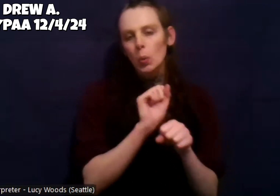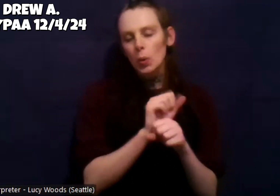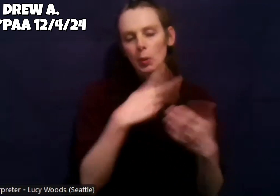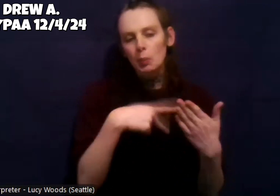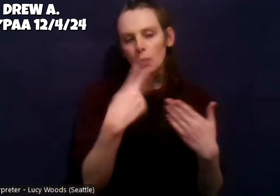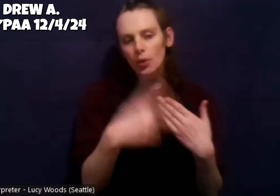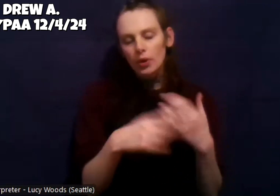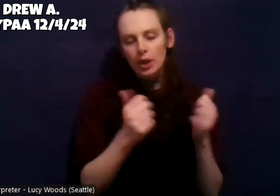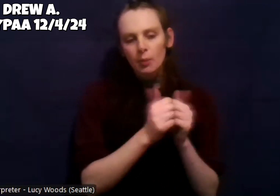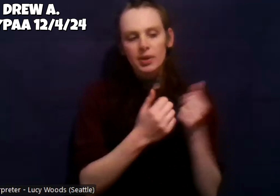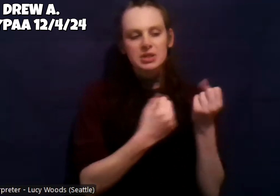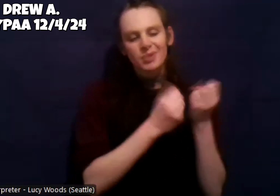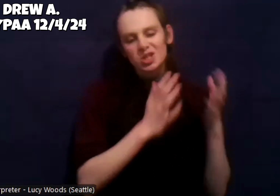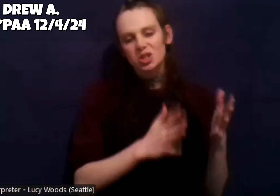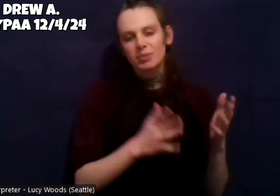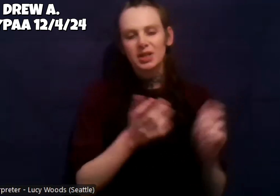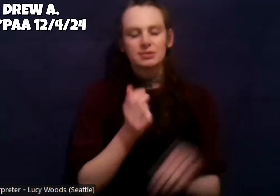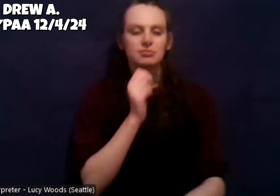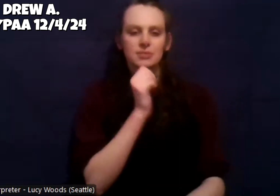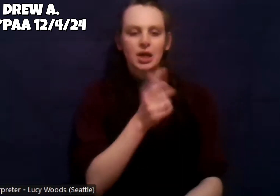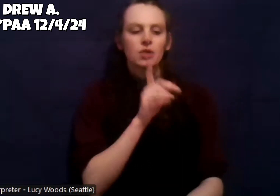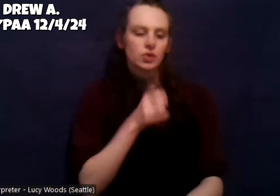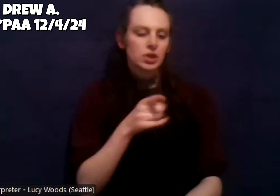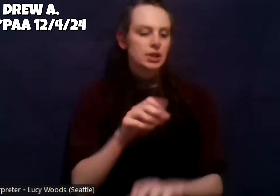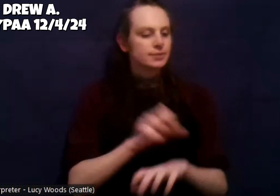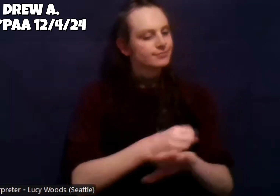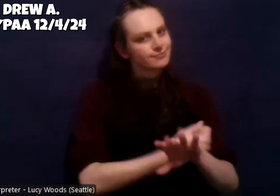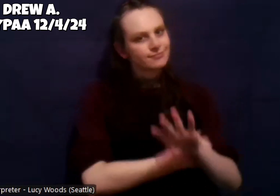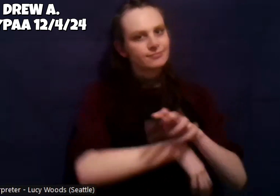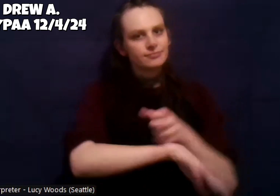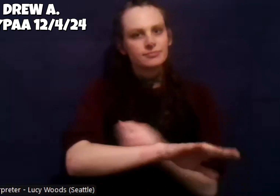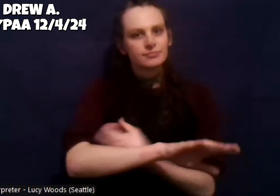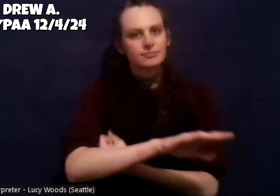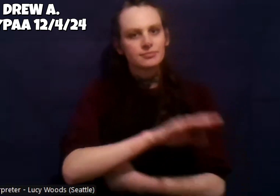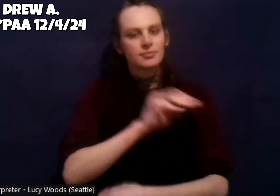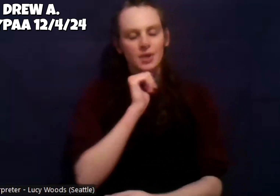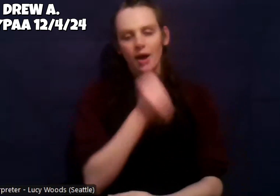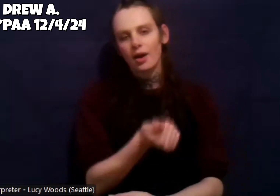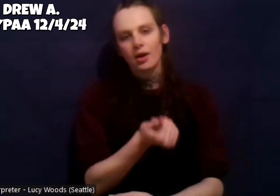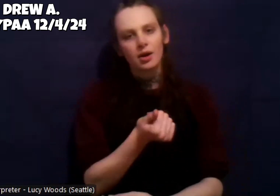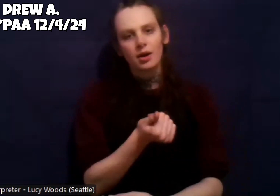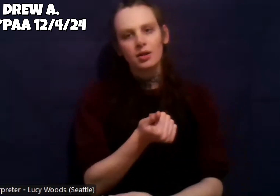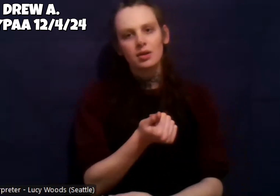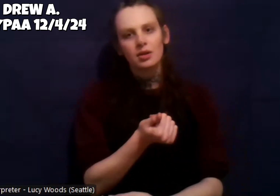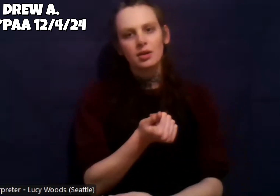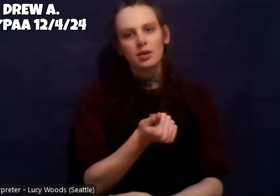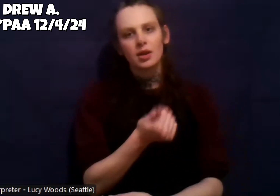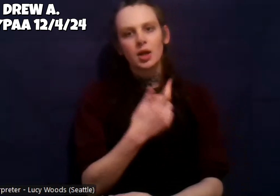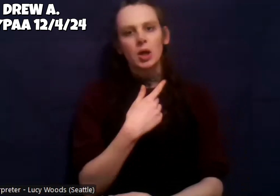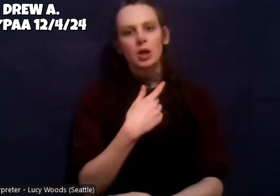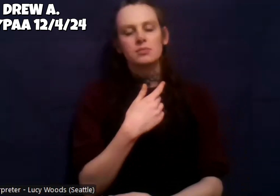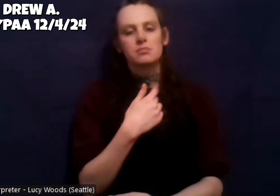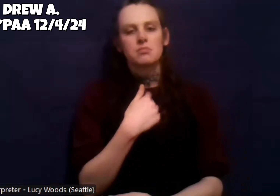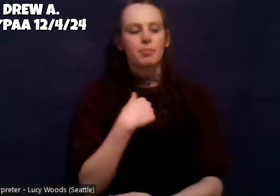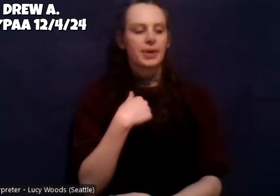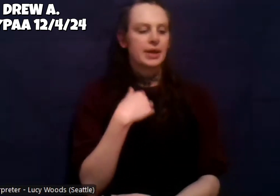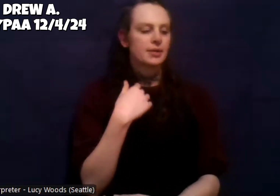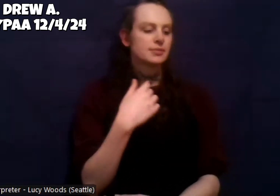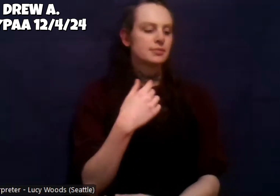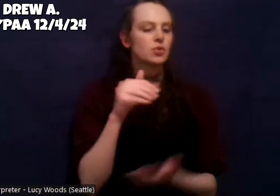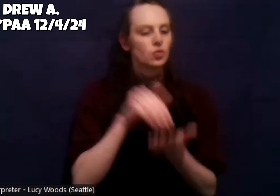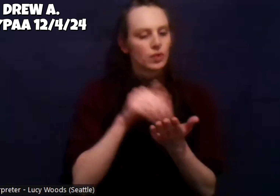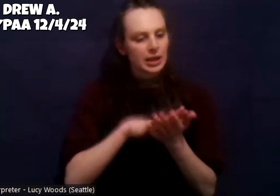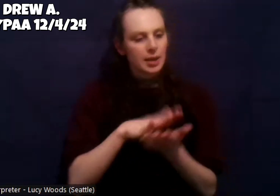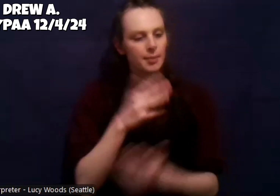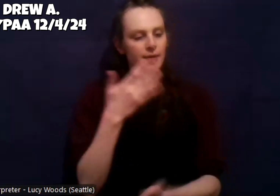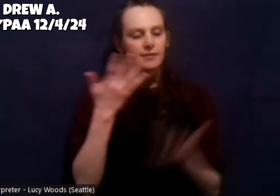really doing the things and not really willing to do whatever it takes. And I kept calling him after I relapsed instead of before, which doesn't work out that well.